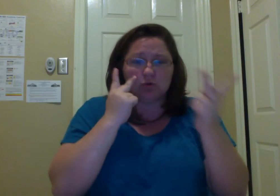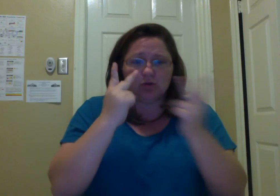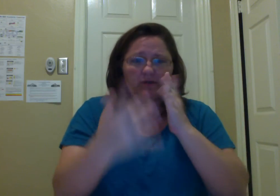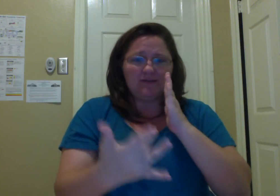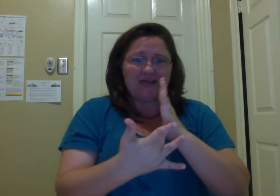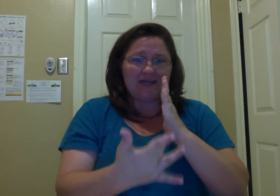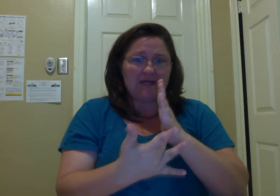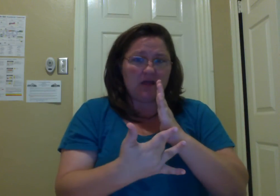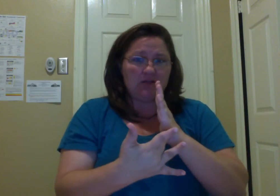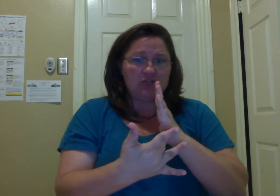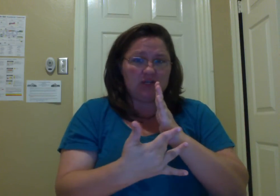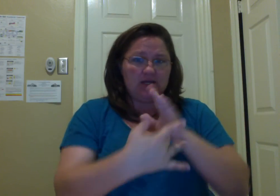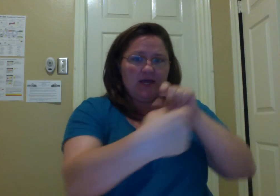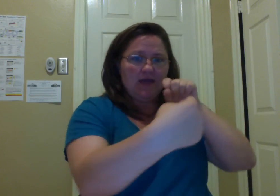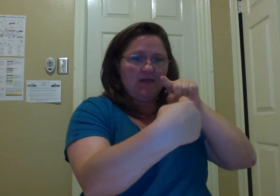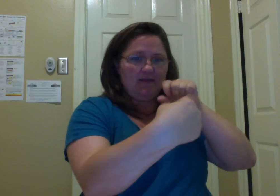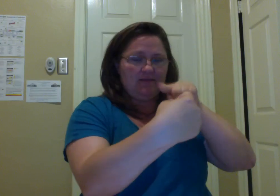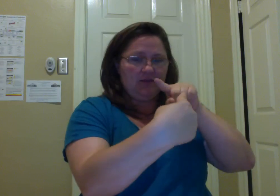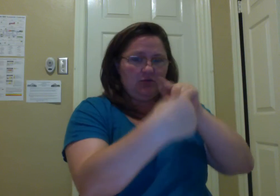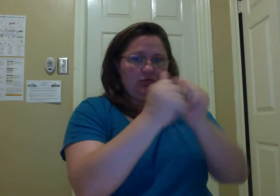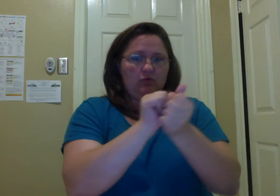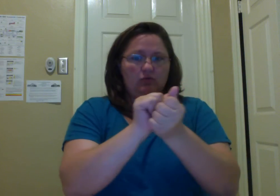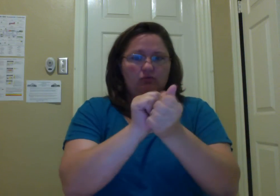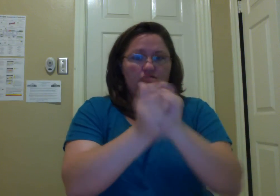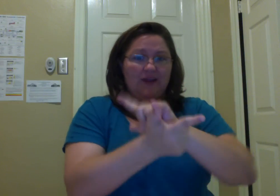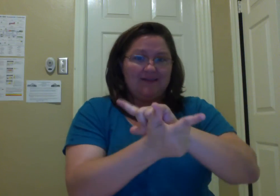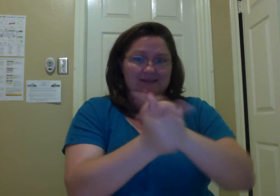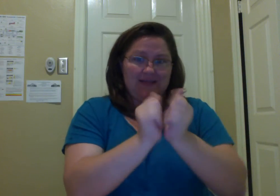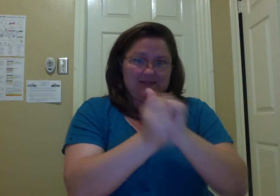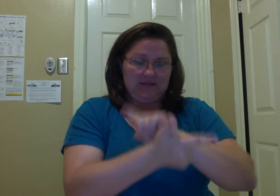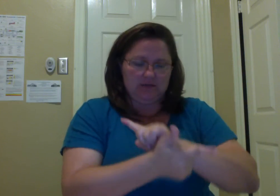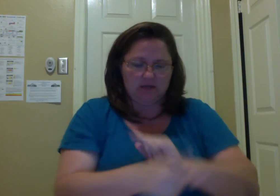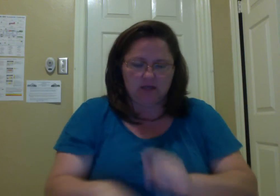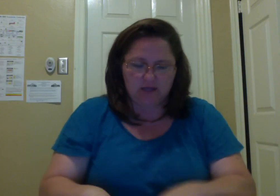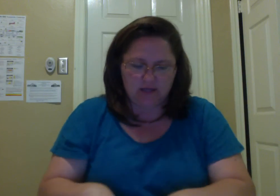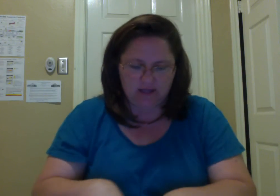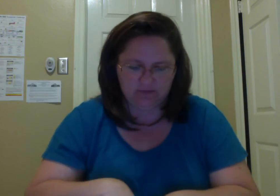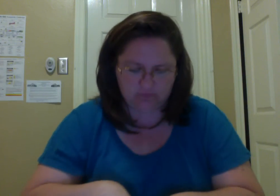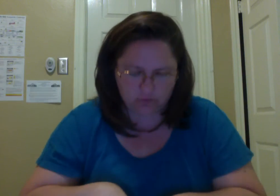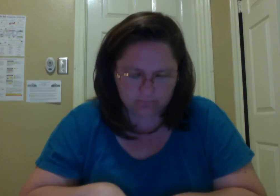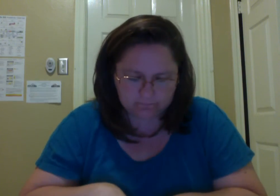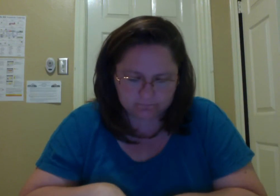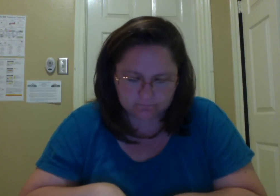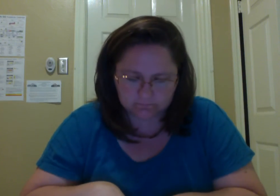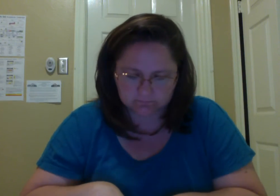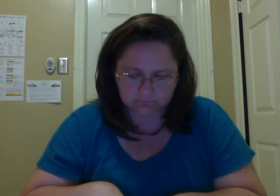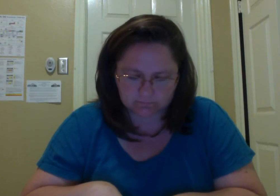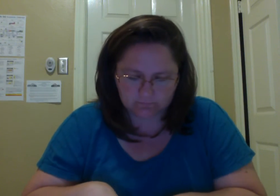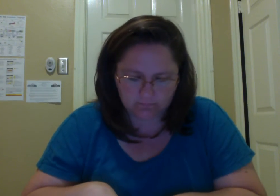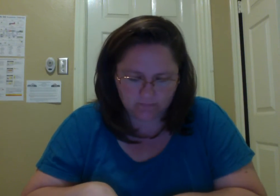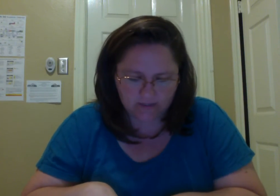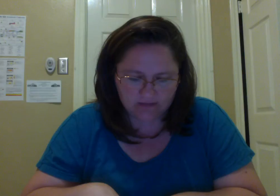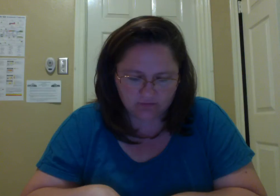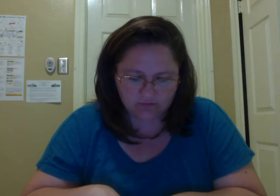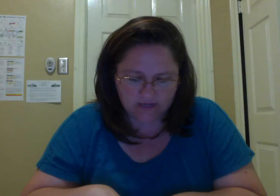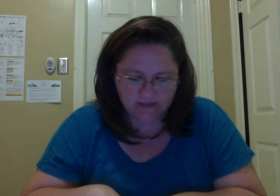visual technology, and the signal translates it. And so, yes, you sign into